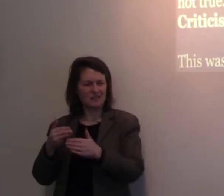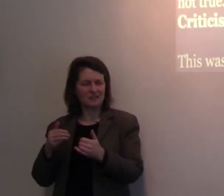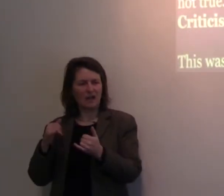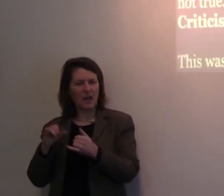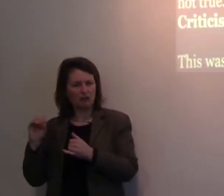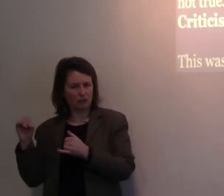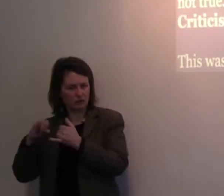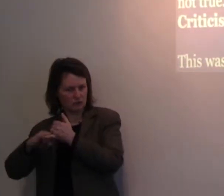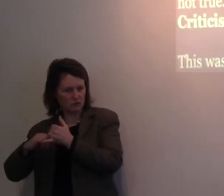in this country,